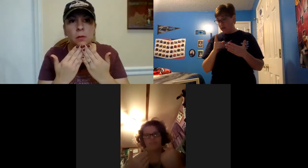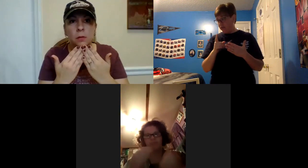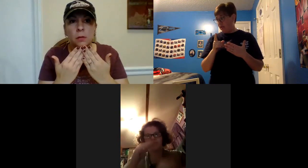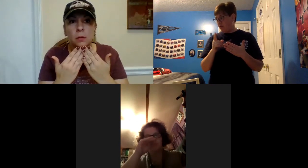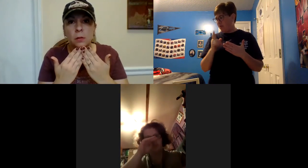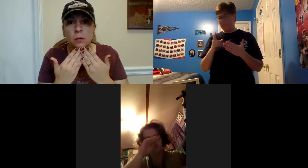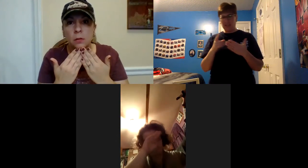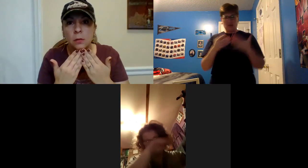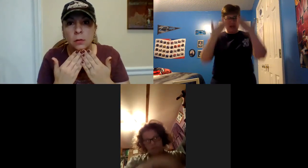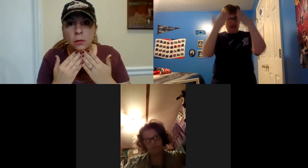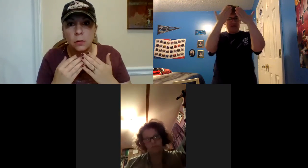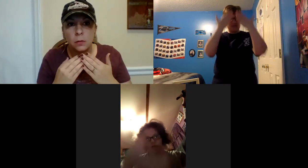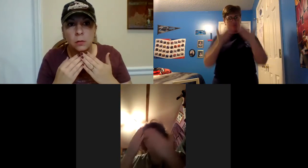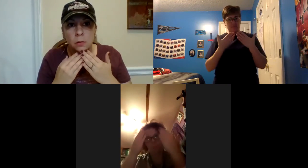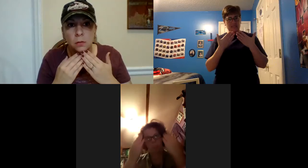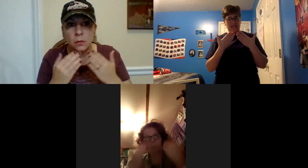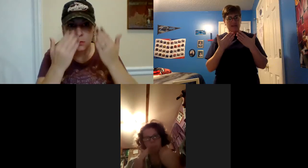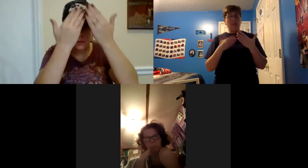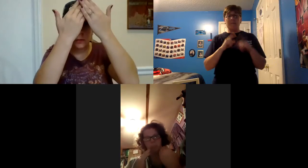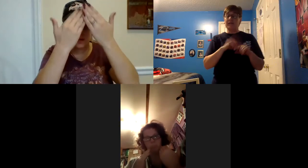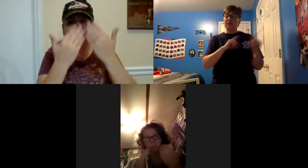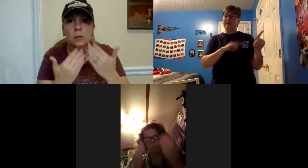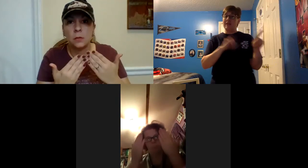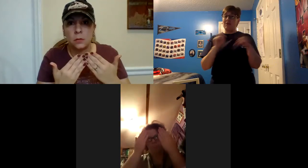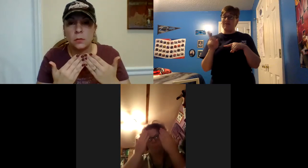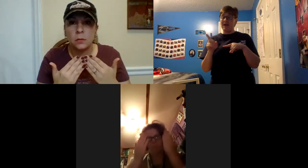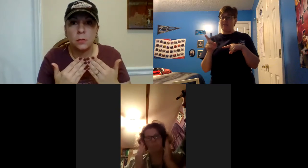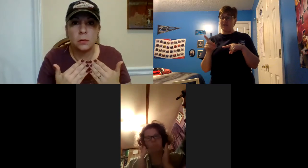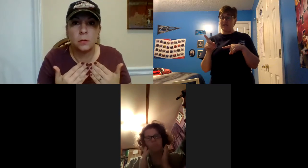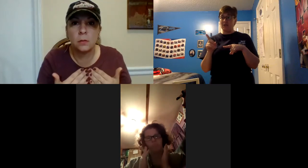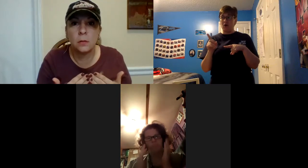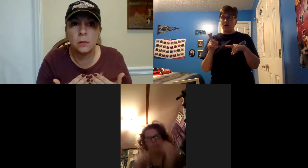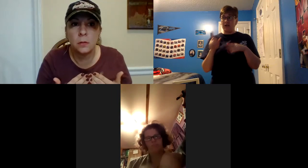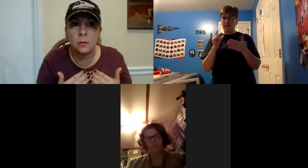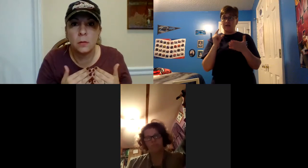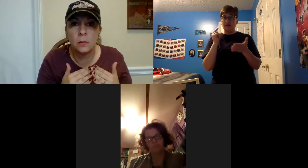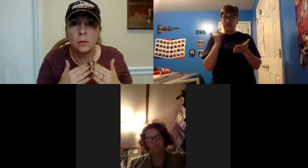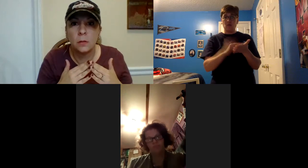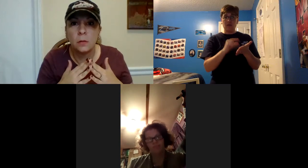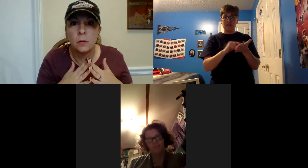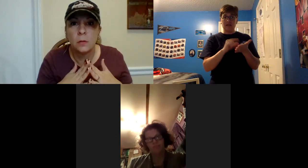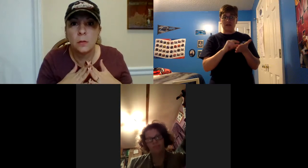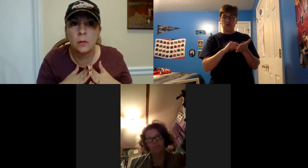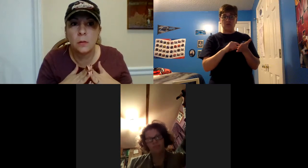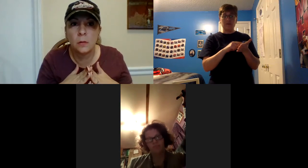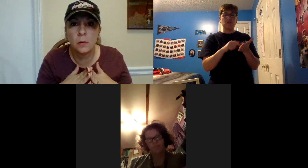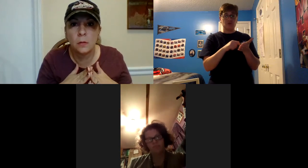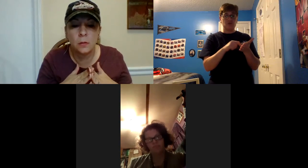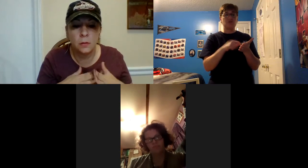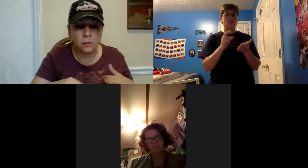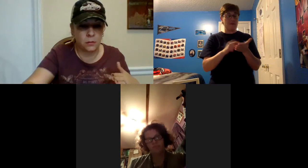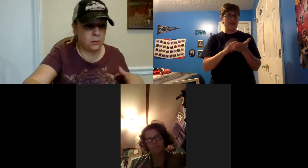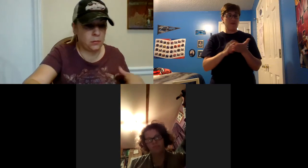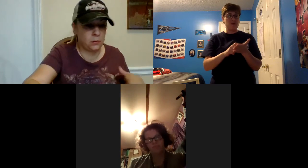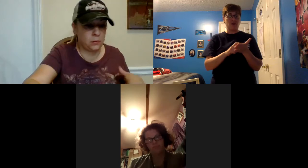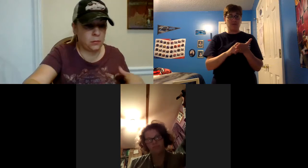not gone over that one, but I feel like we have, sad. But it could be that we have not put it on like one of the actual pictures.